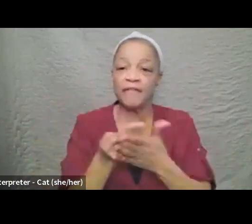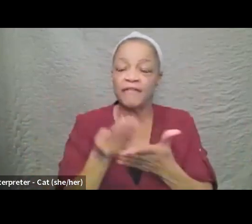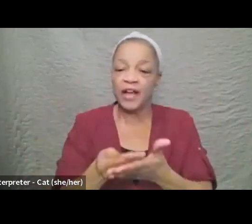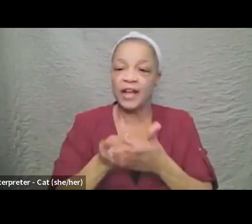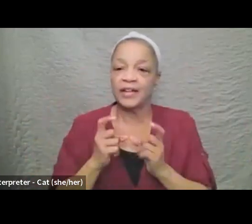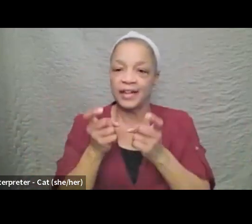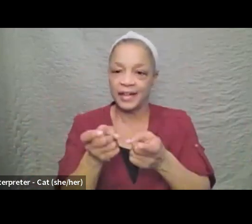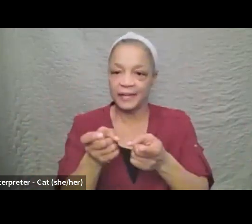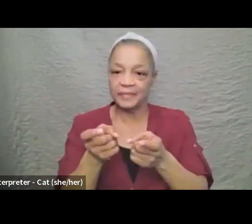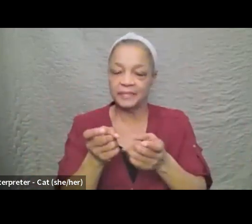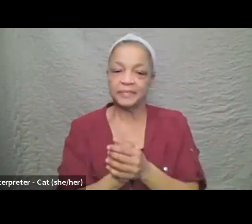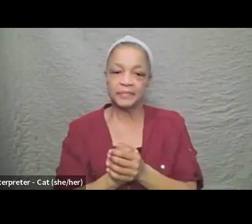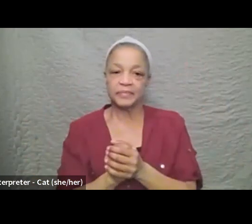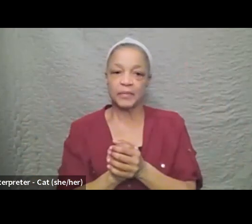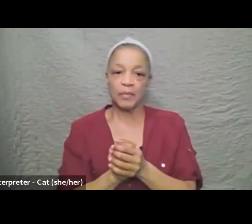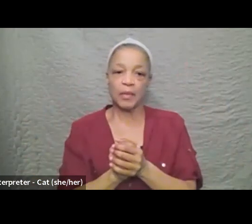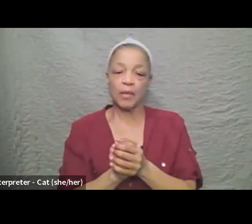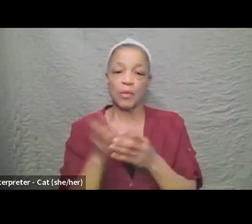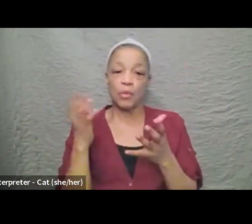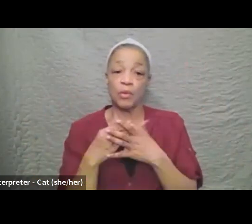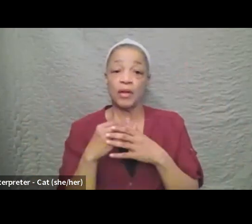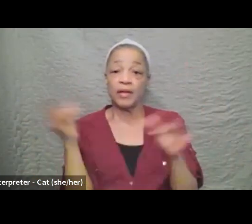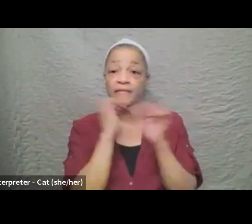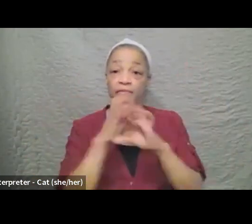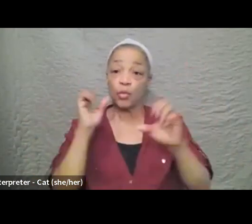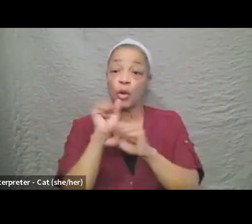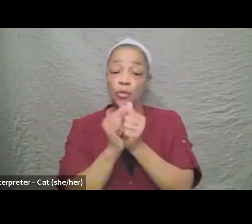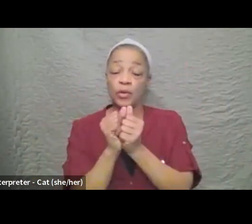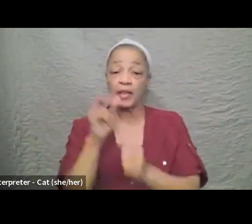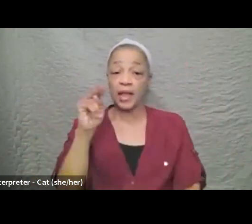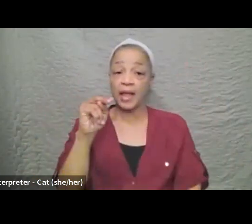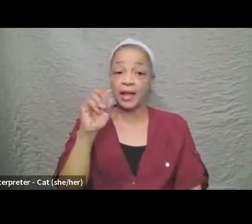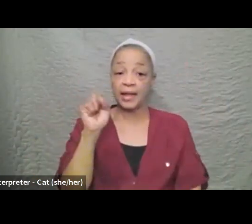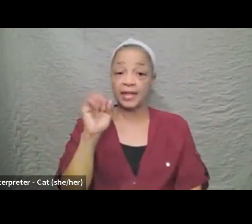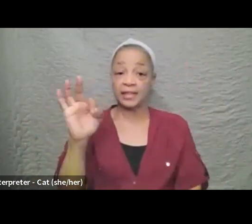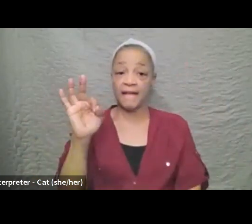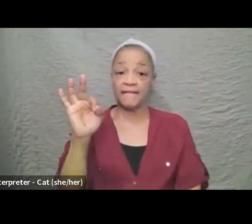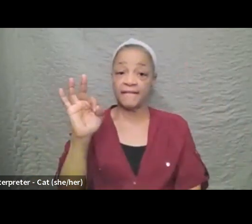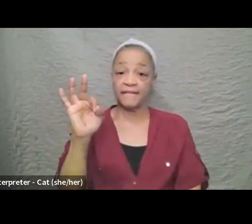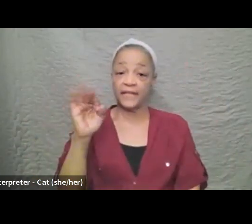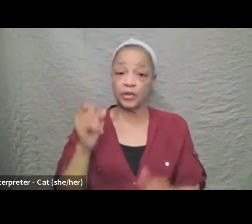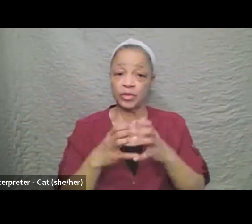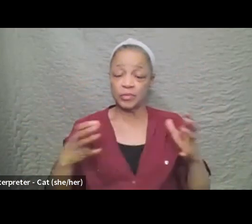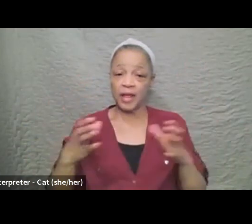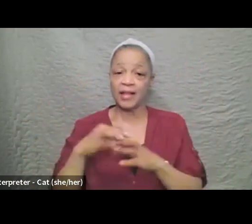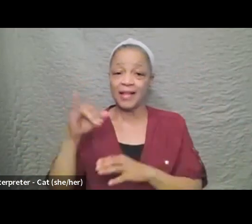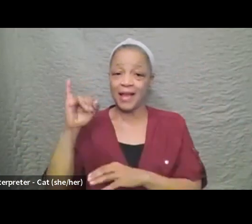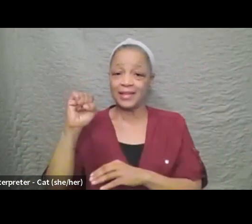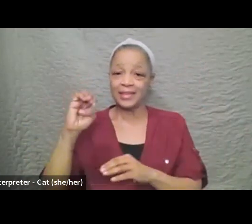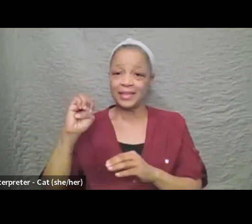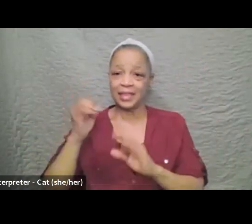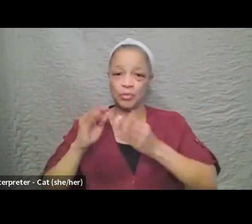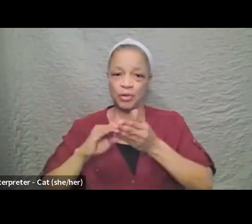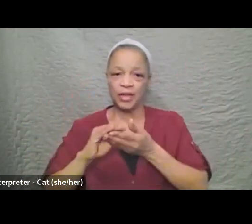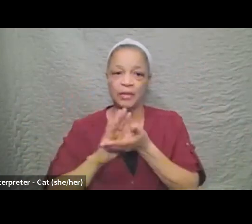Also, we envision working with NSF to expand opportunities for the ISE community to become more